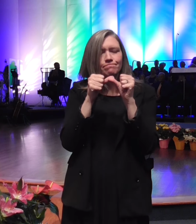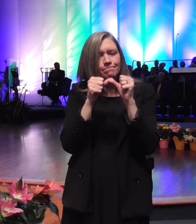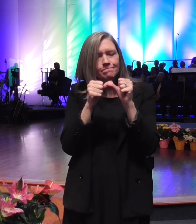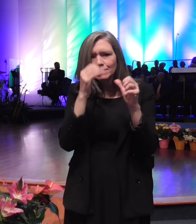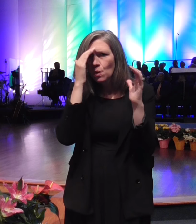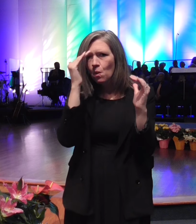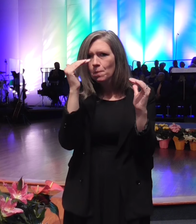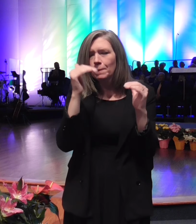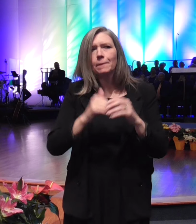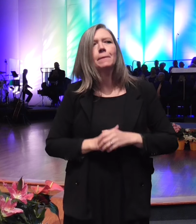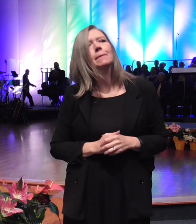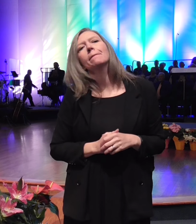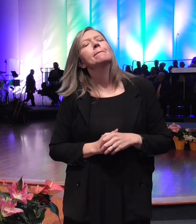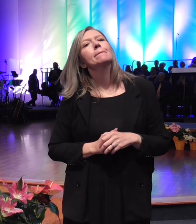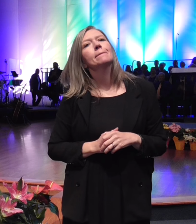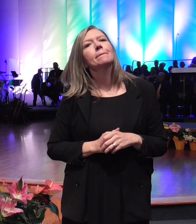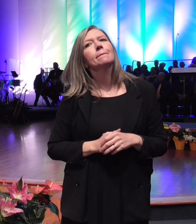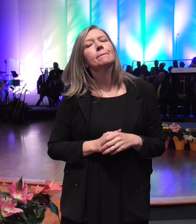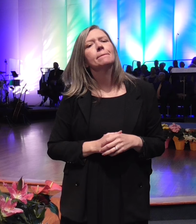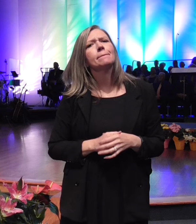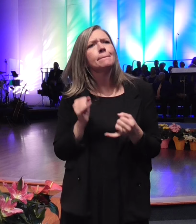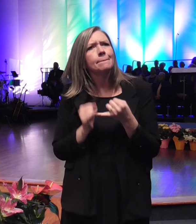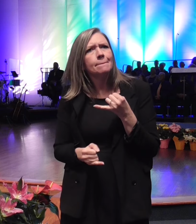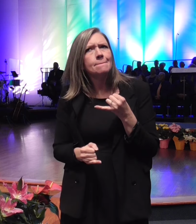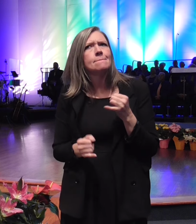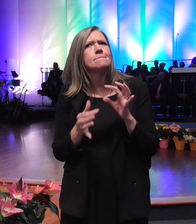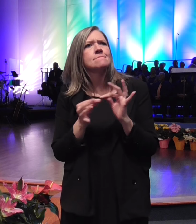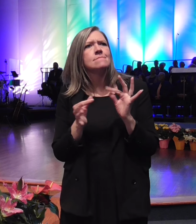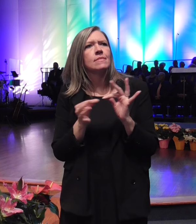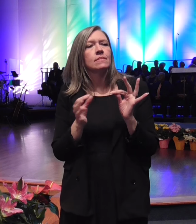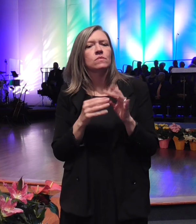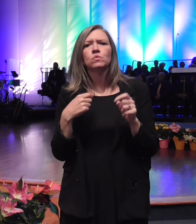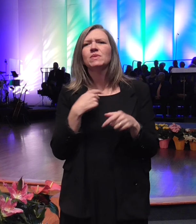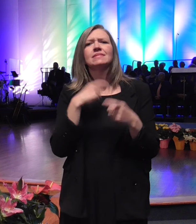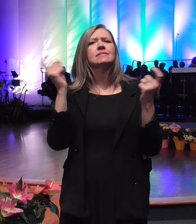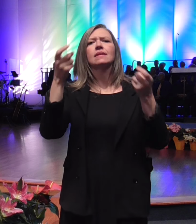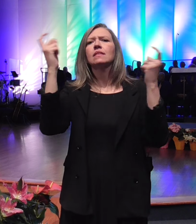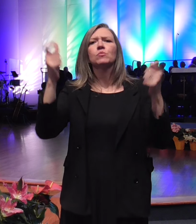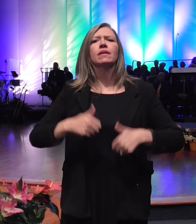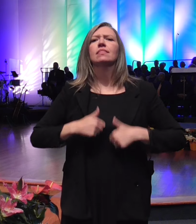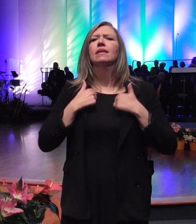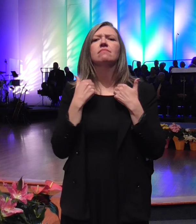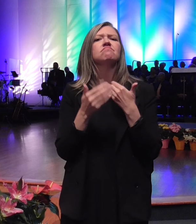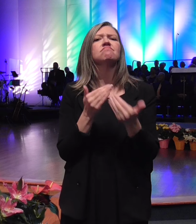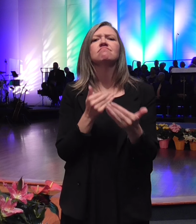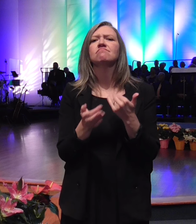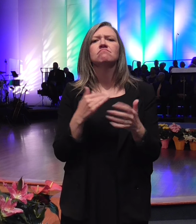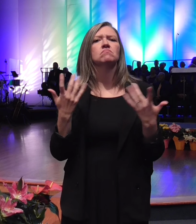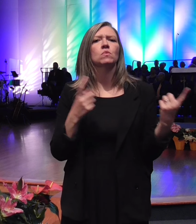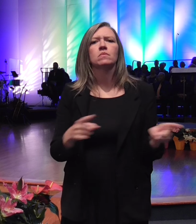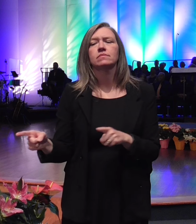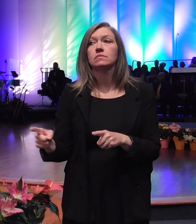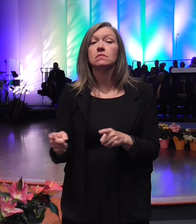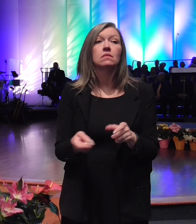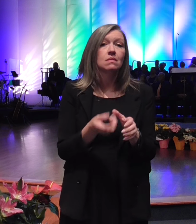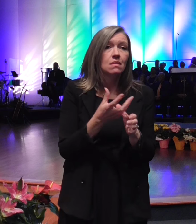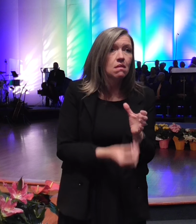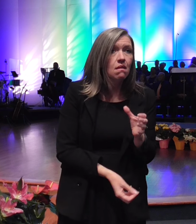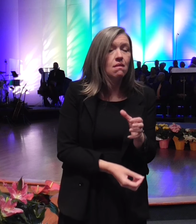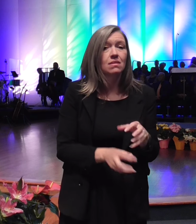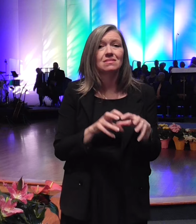And lastly, we celebrate life no matter what. Even in the midst of loss and